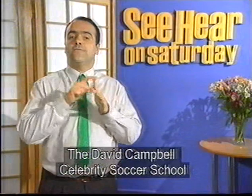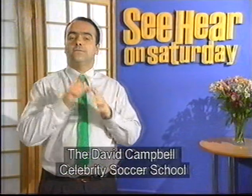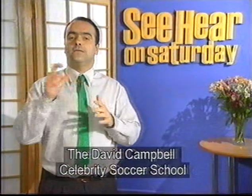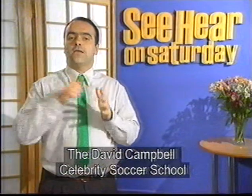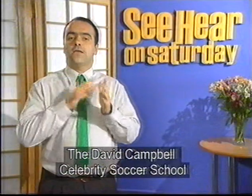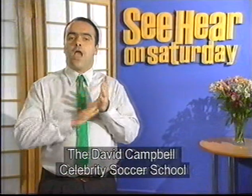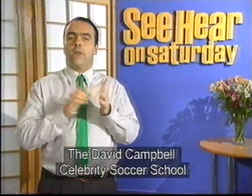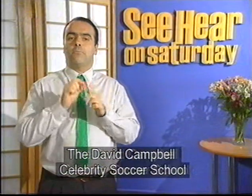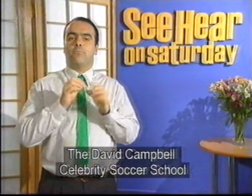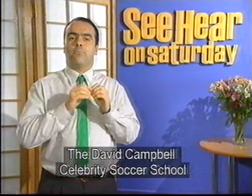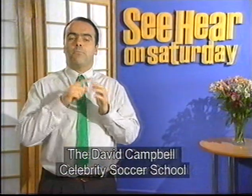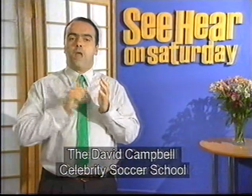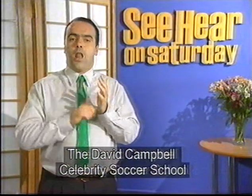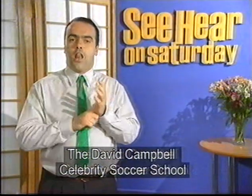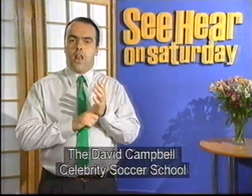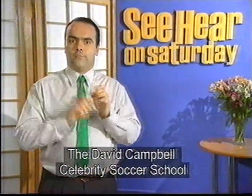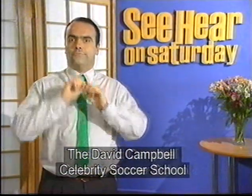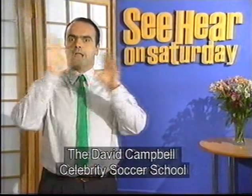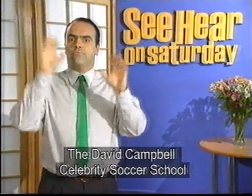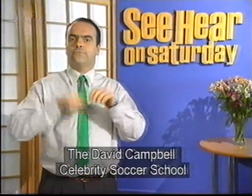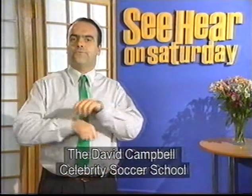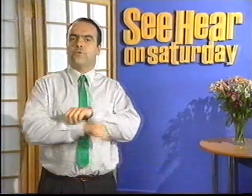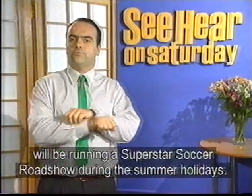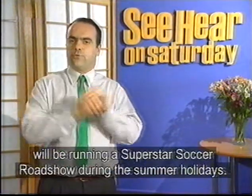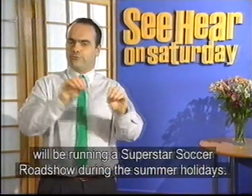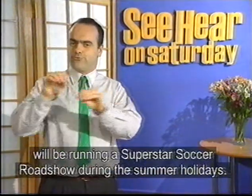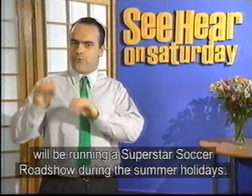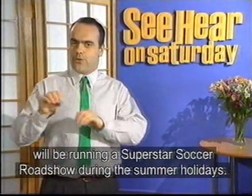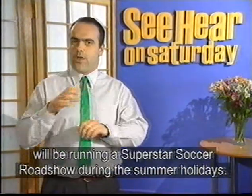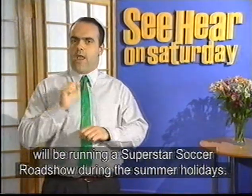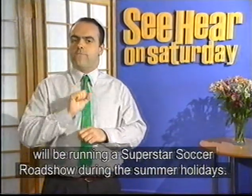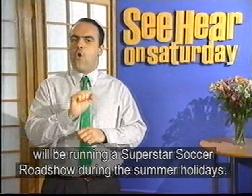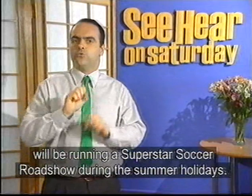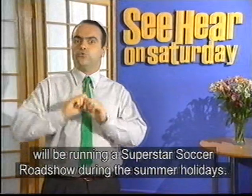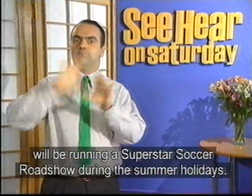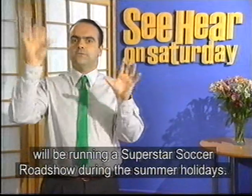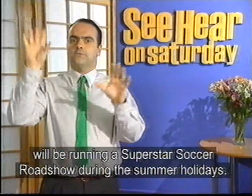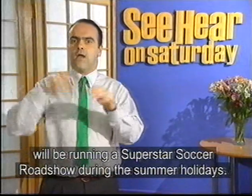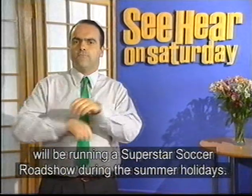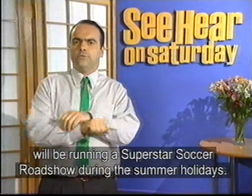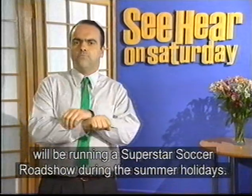David Campbell Celebrity Soccer School will be running a superstar soccer roadshow during the summer